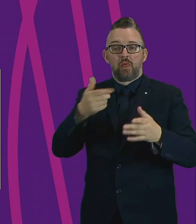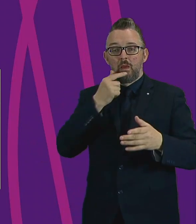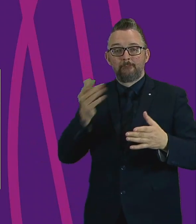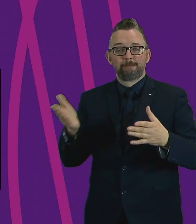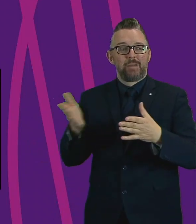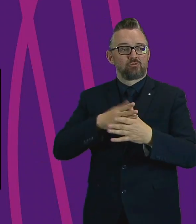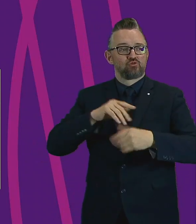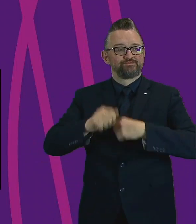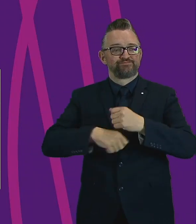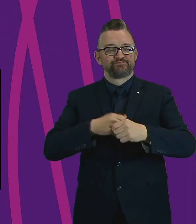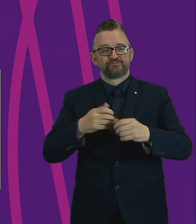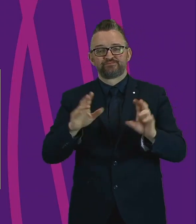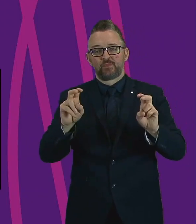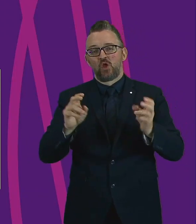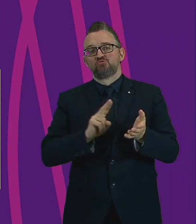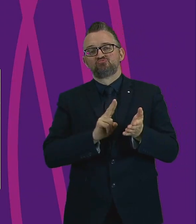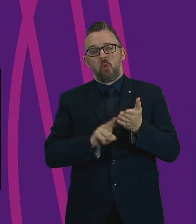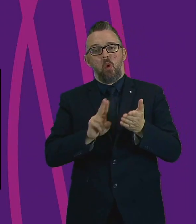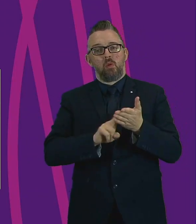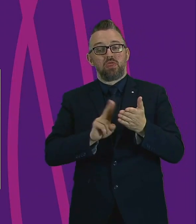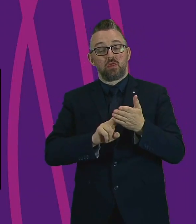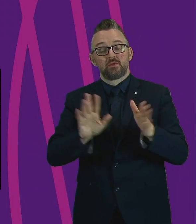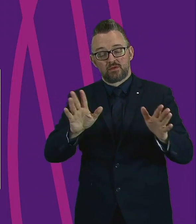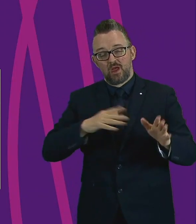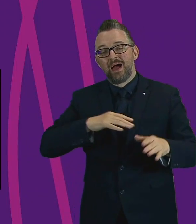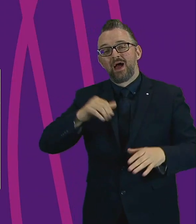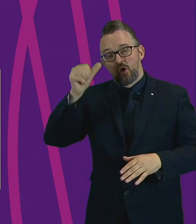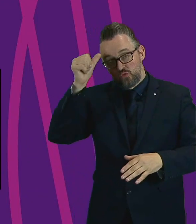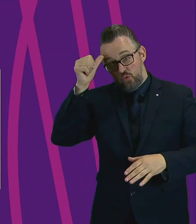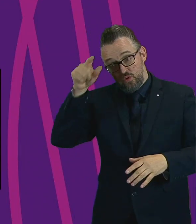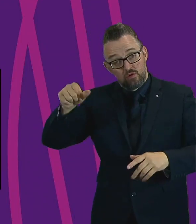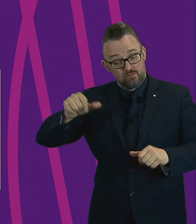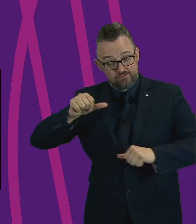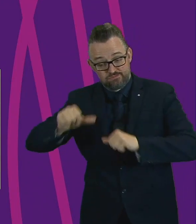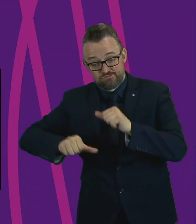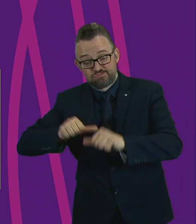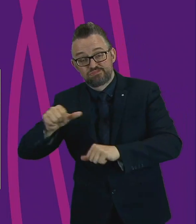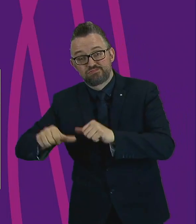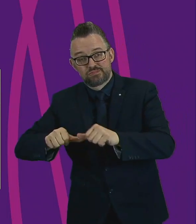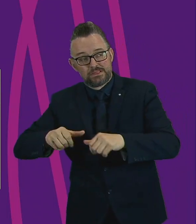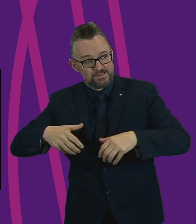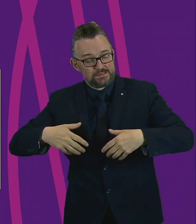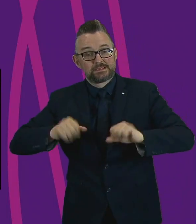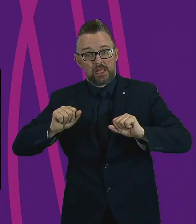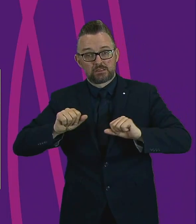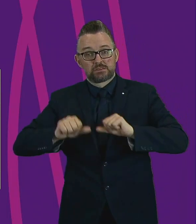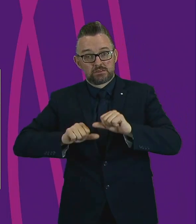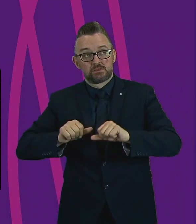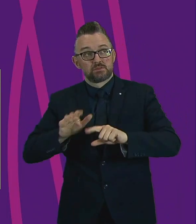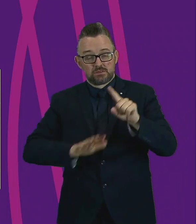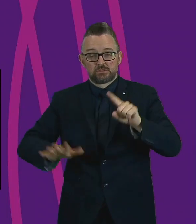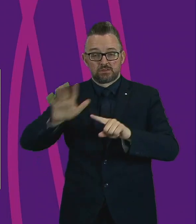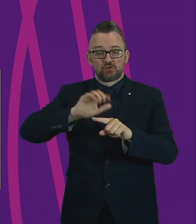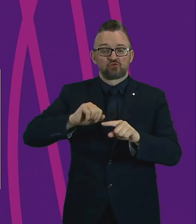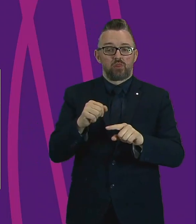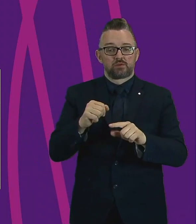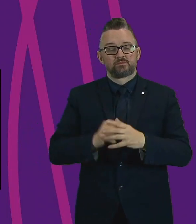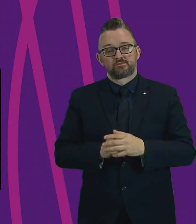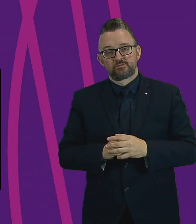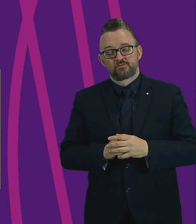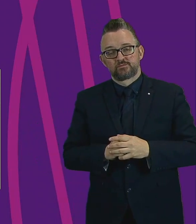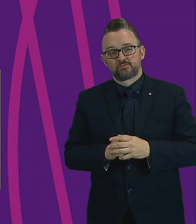of normality more quickly. I do recognise, however, that these processes are already getting into gear on a Scotland-wide level.